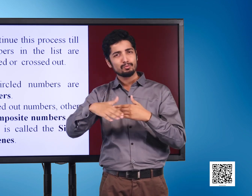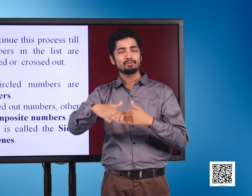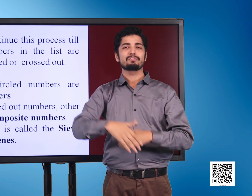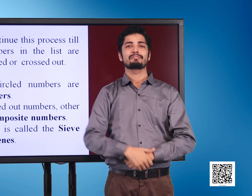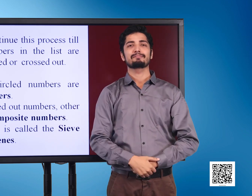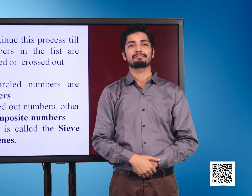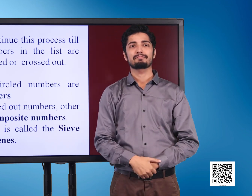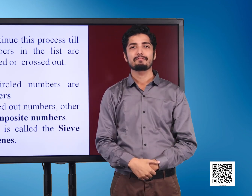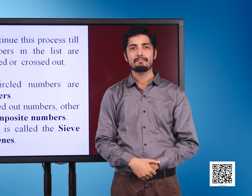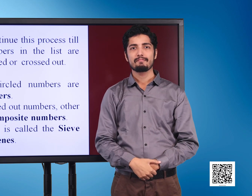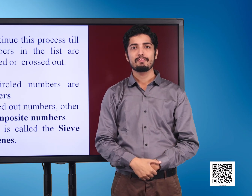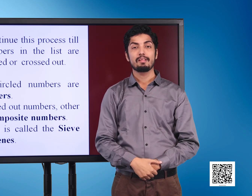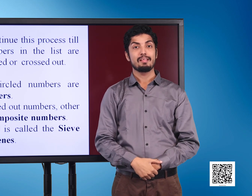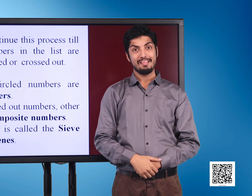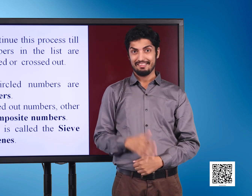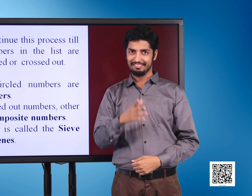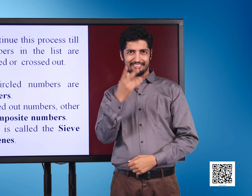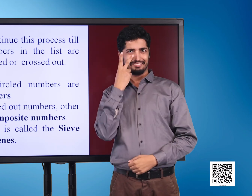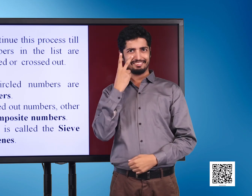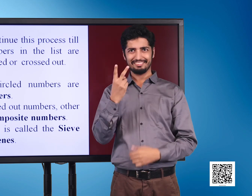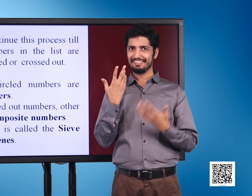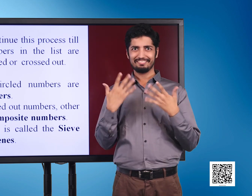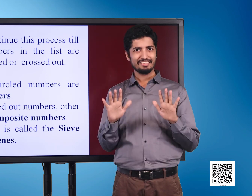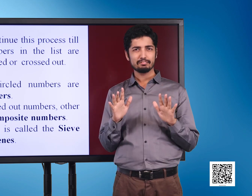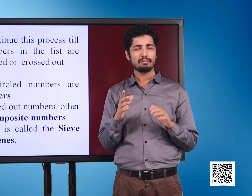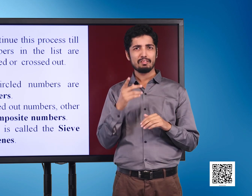All the encircled numbers are prime numbers.